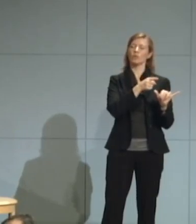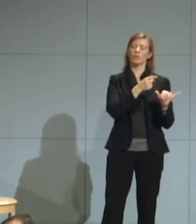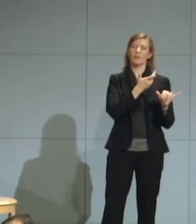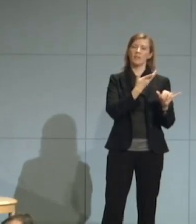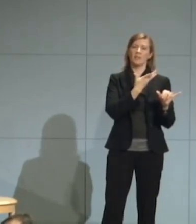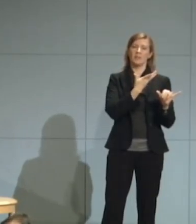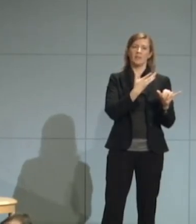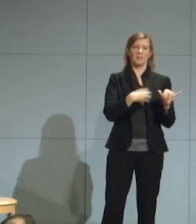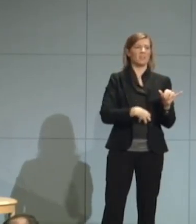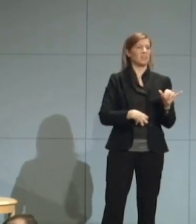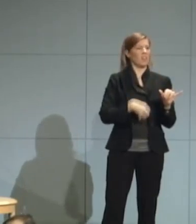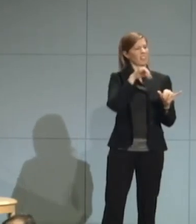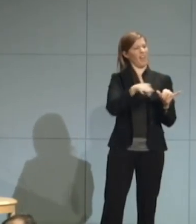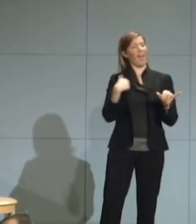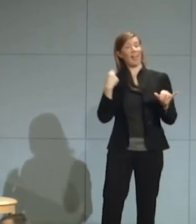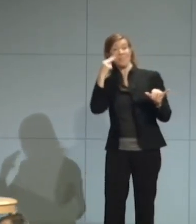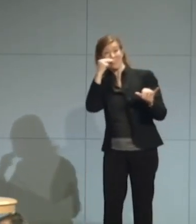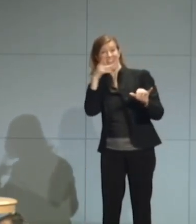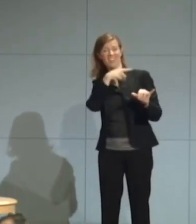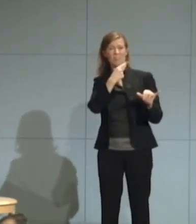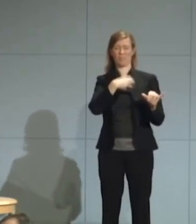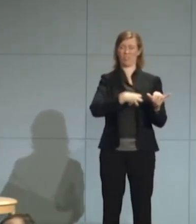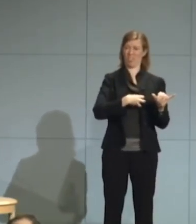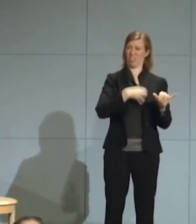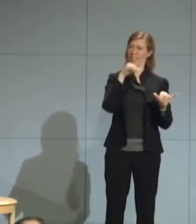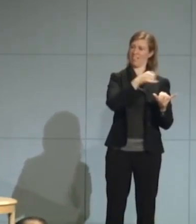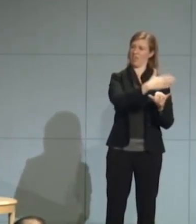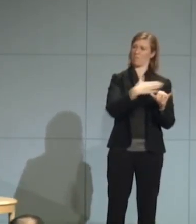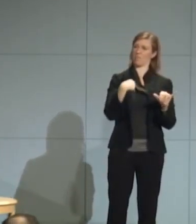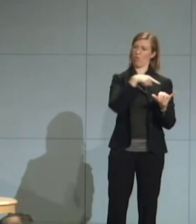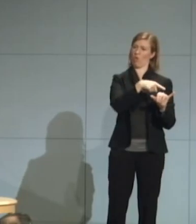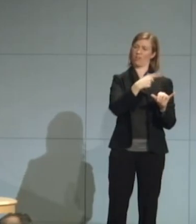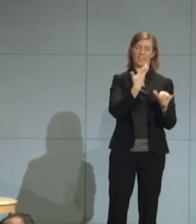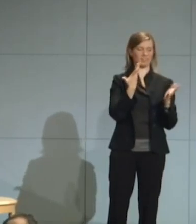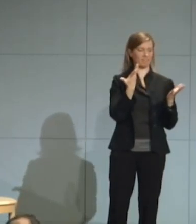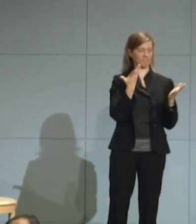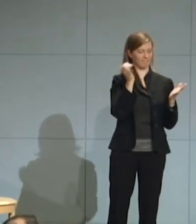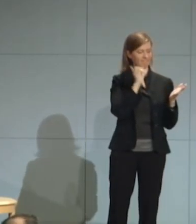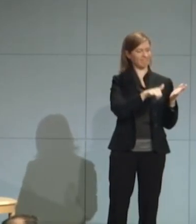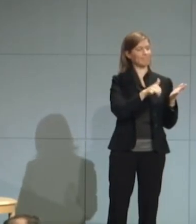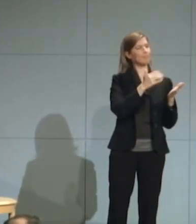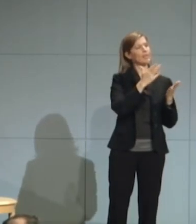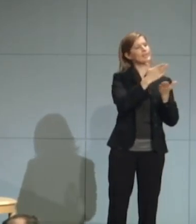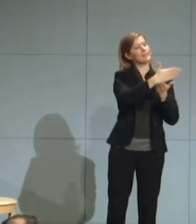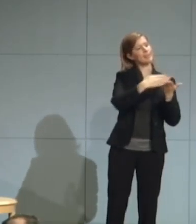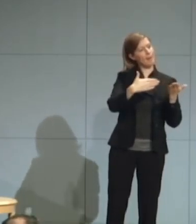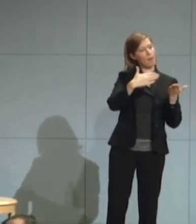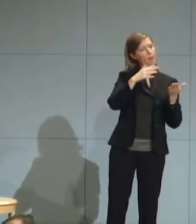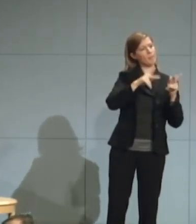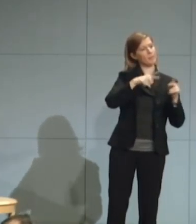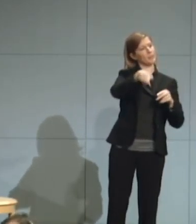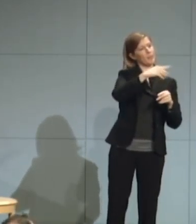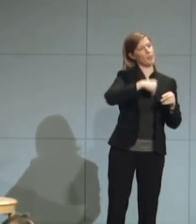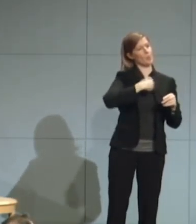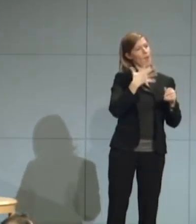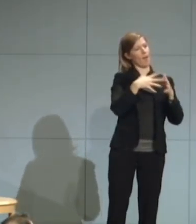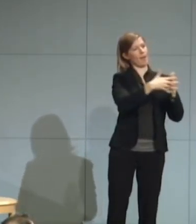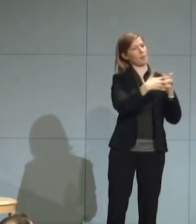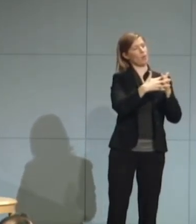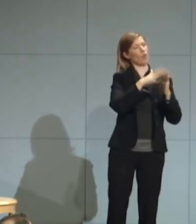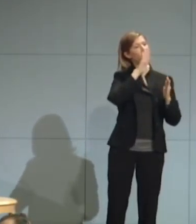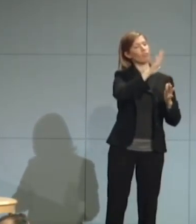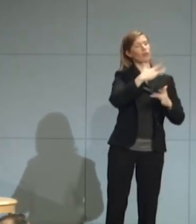all Chris Rock was saying, really, in that 140-character burst of energy, right, was we don't all